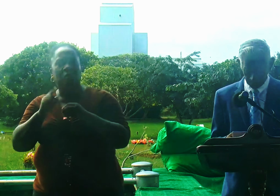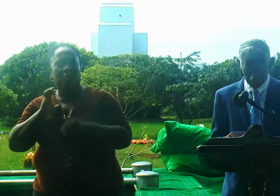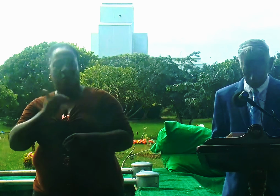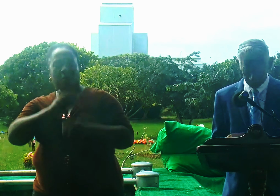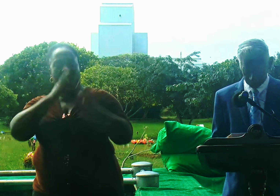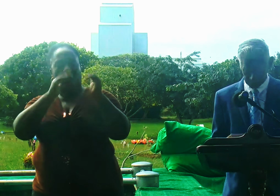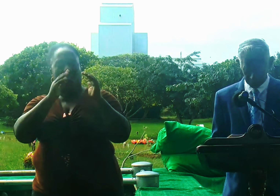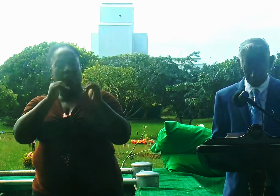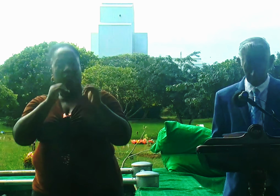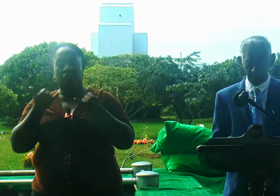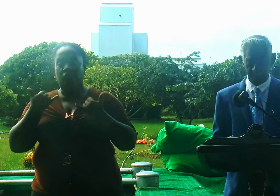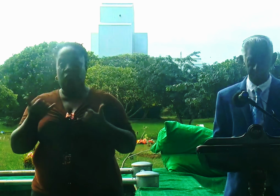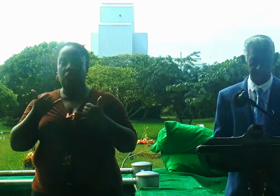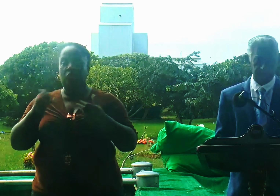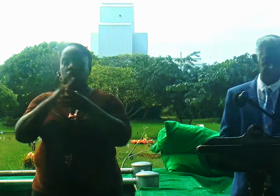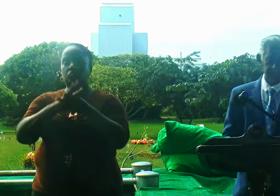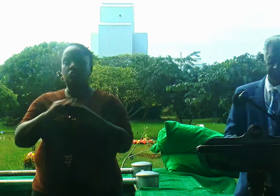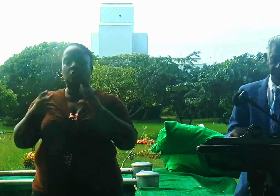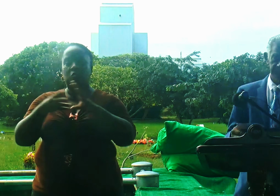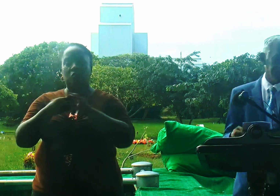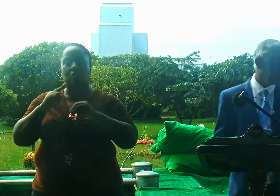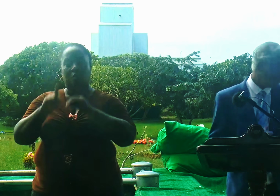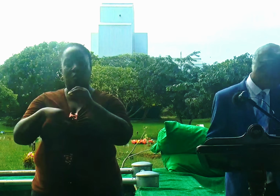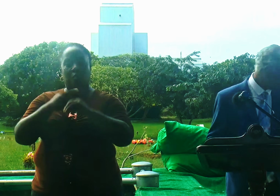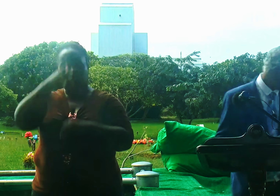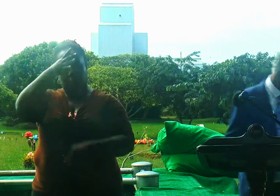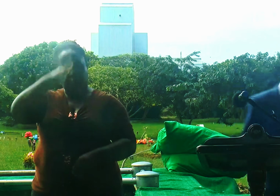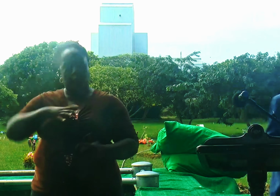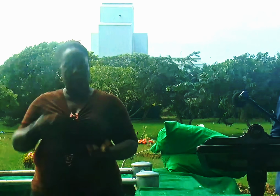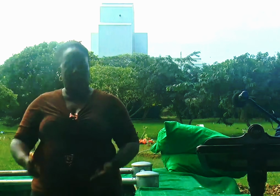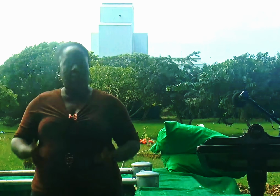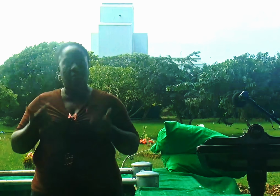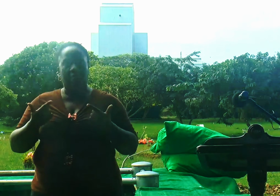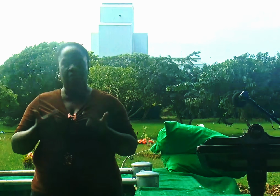This time we have the Eulogy by Harry Natron.